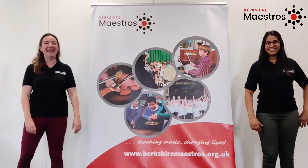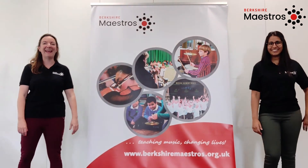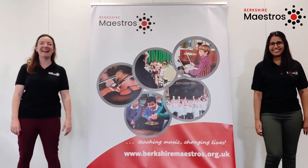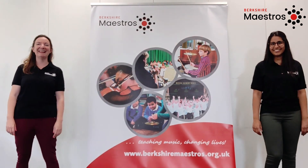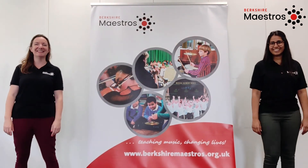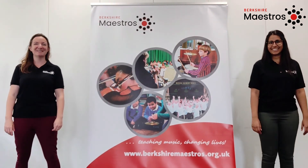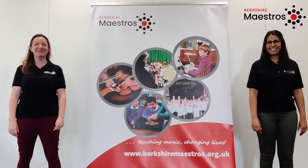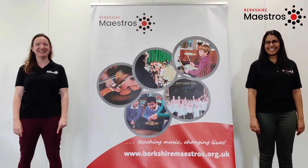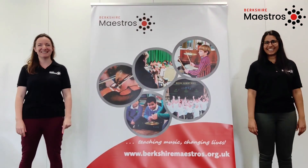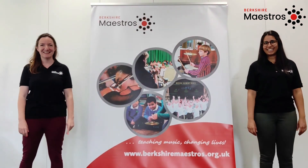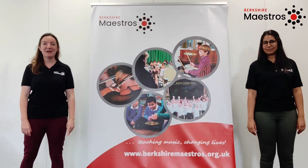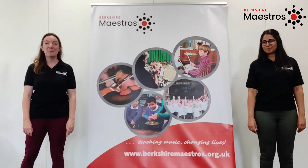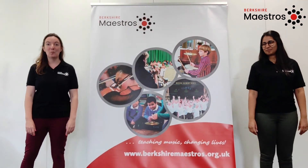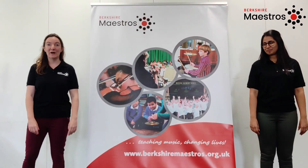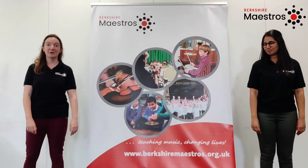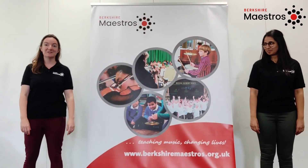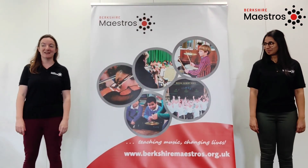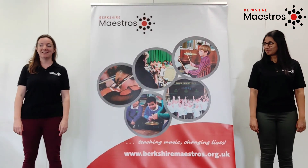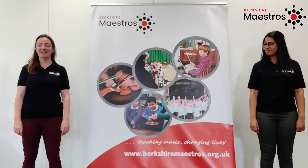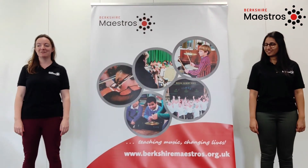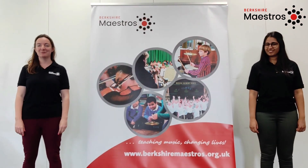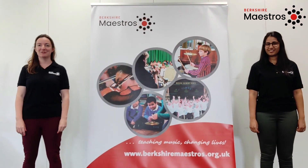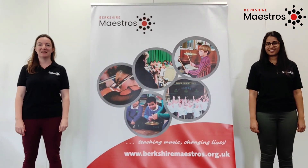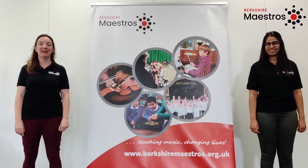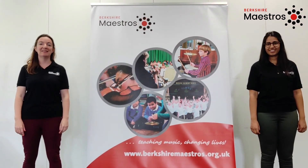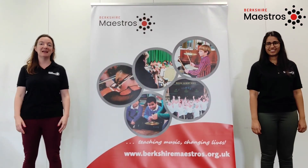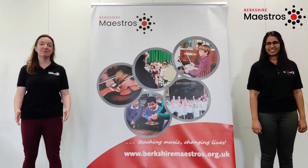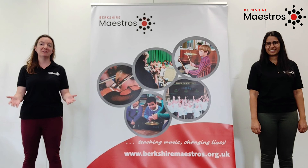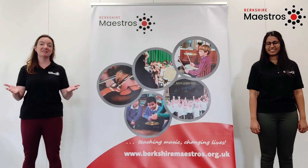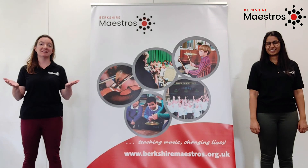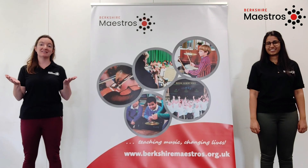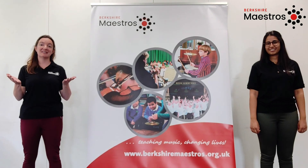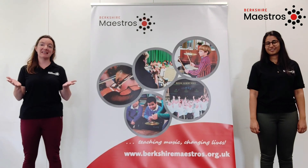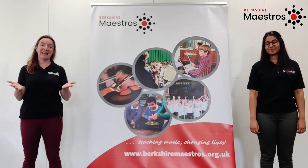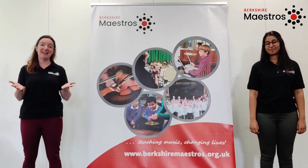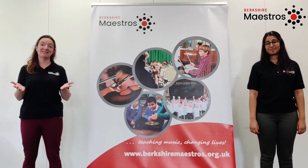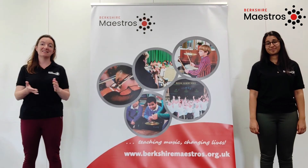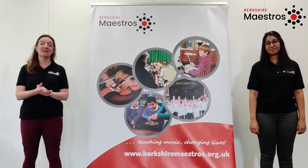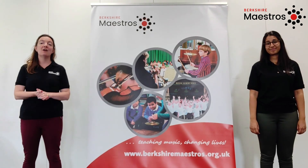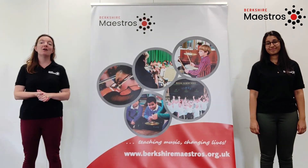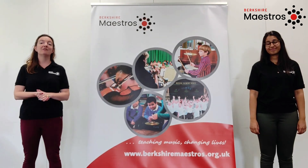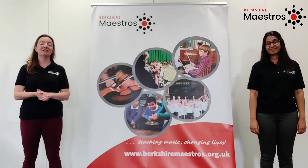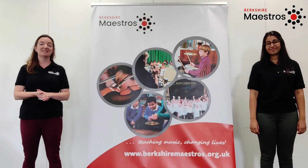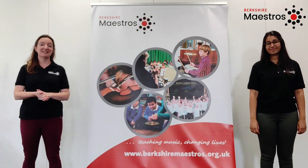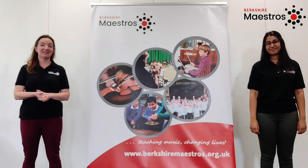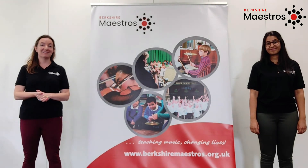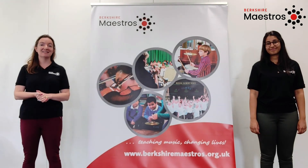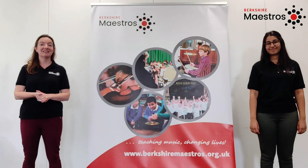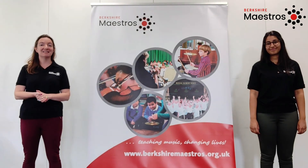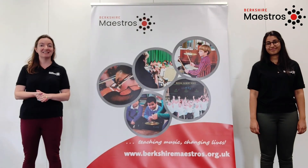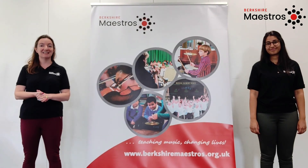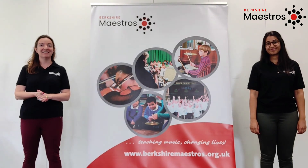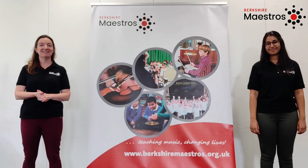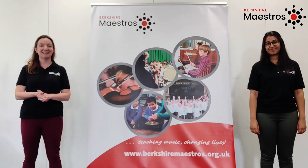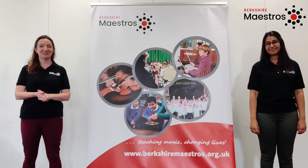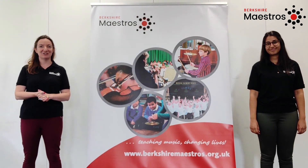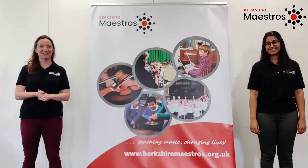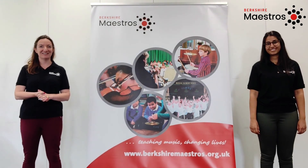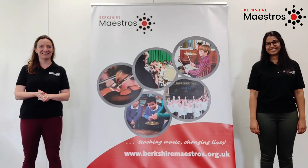Well done, everybody. And that brings us to the end of our second singing session.